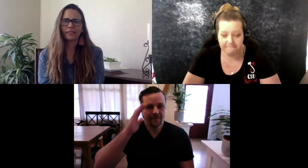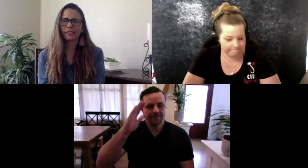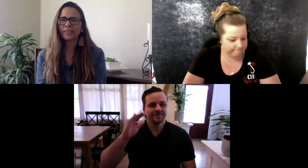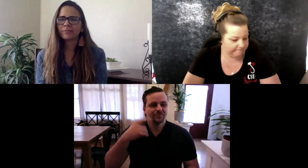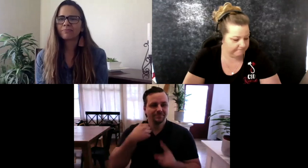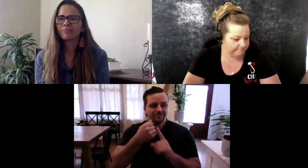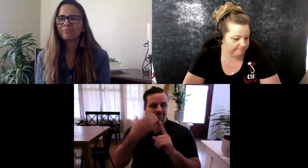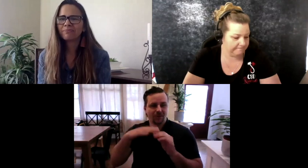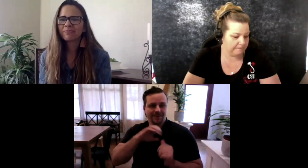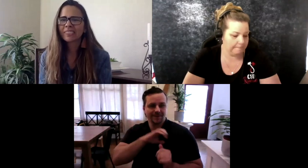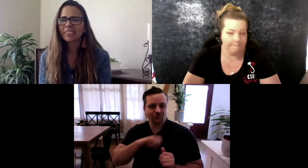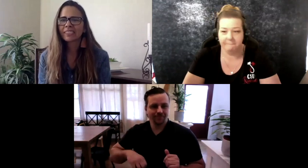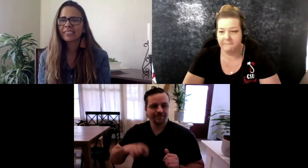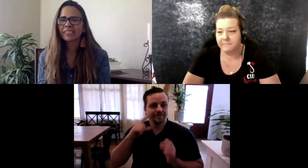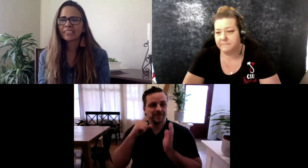Rene?